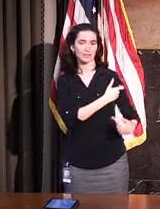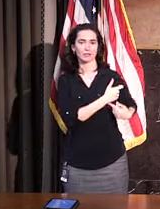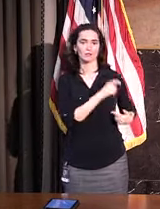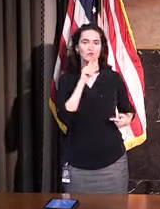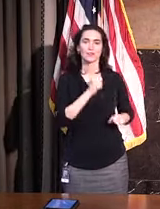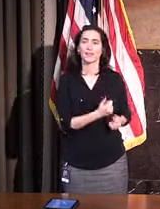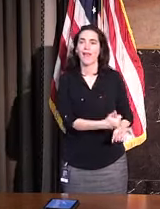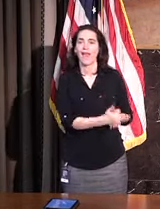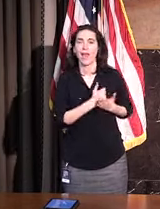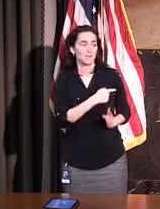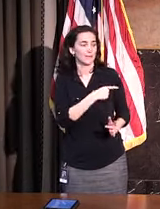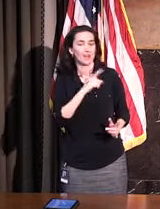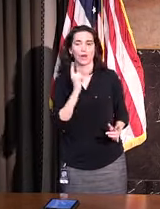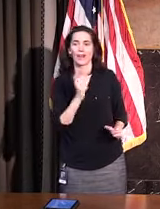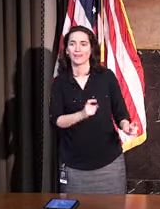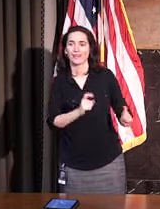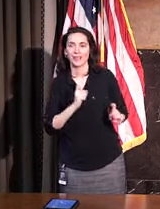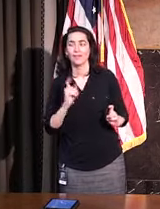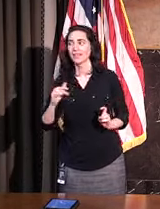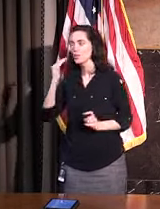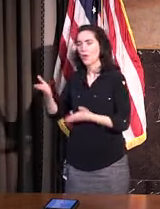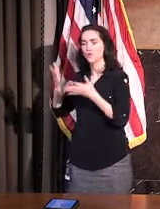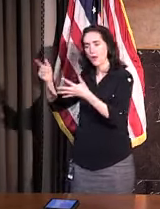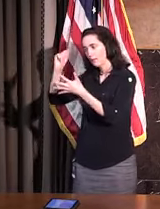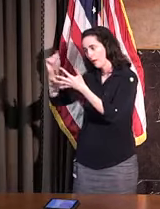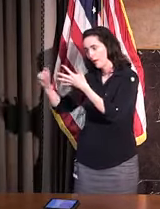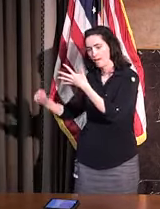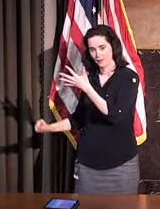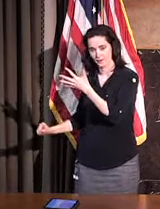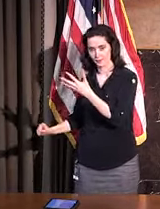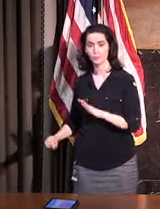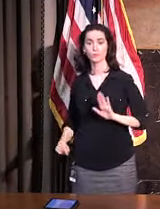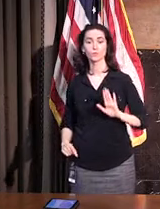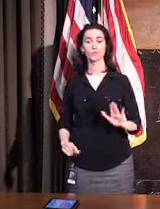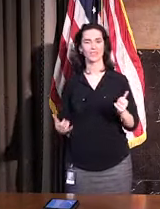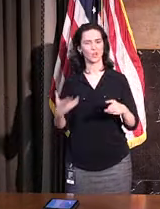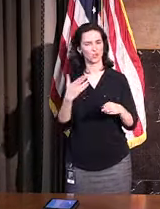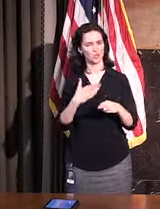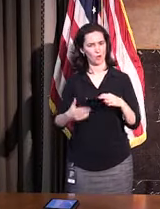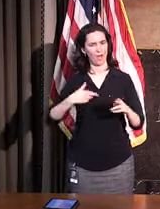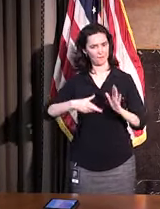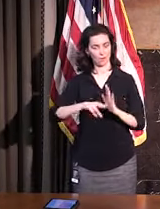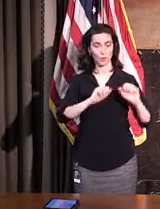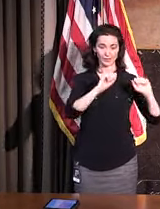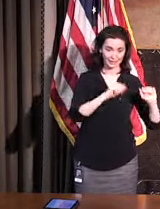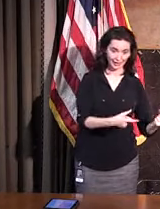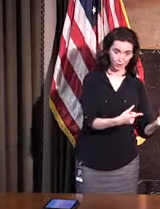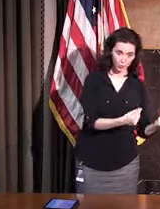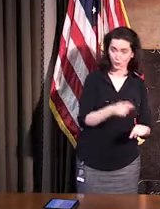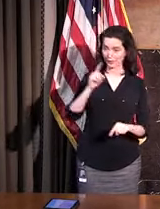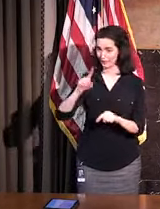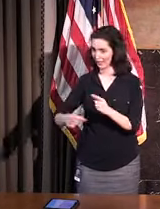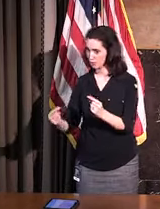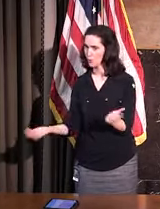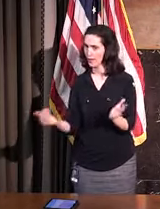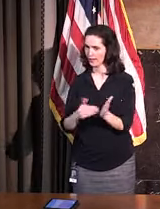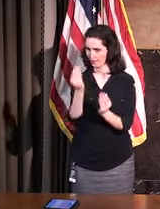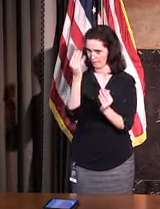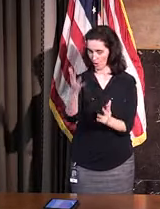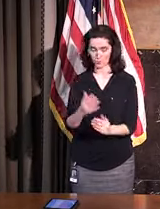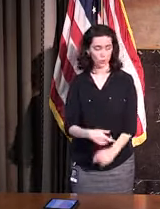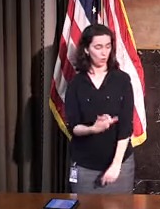factors inform these recommendations. So let me just review quickly what you can do now if you're fully vaccinated 14